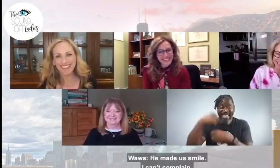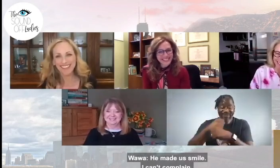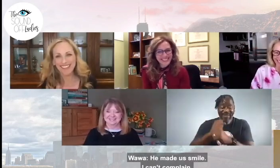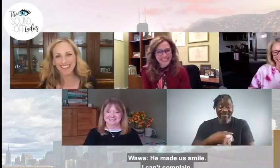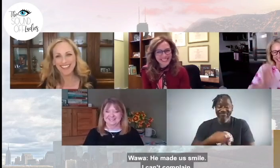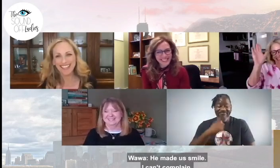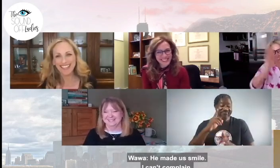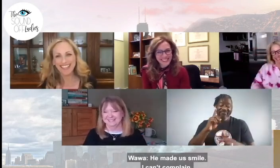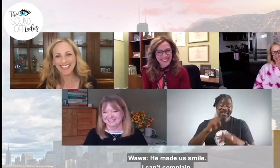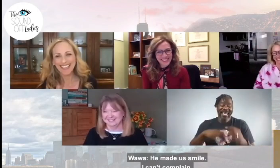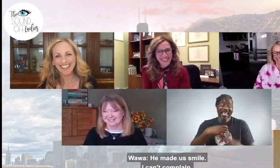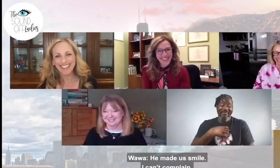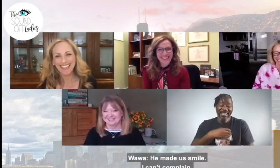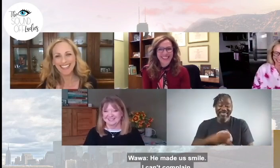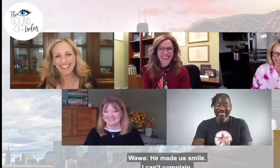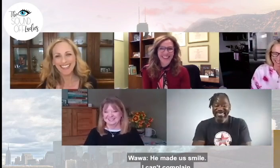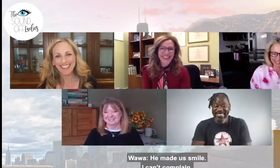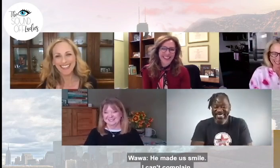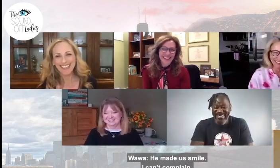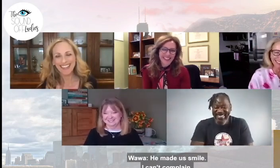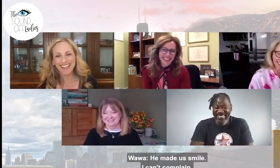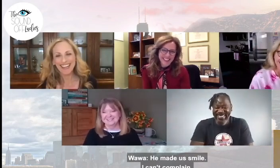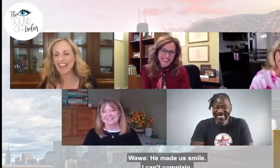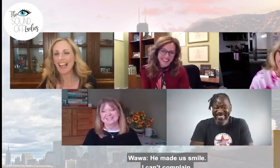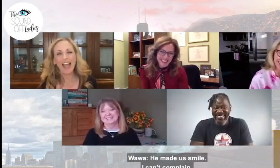smiling. He made us smile. I can't complain.